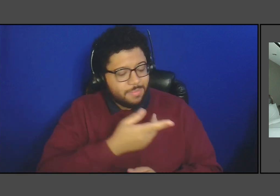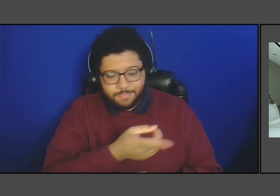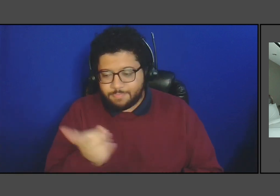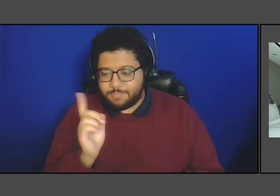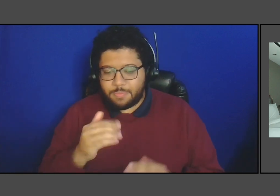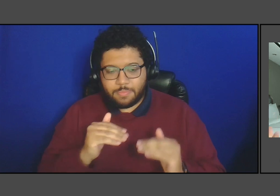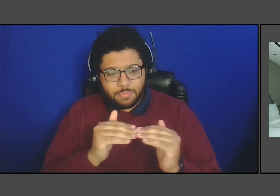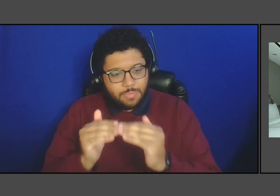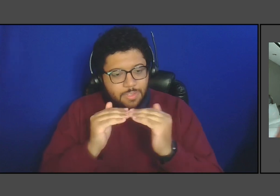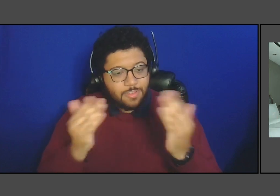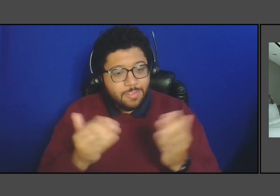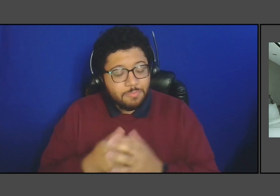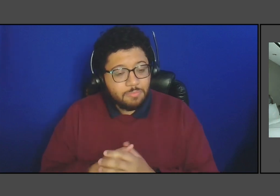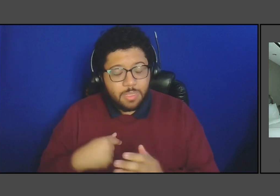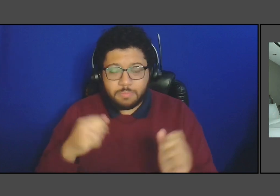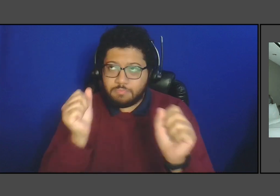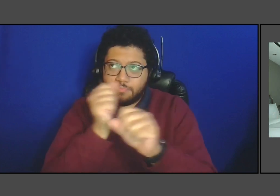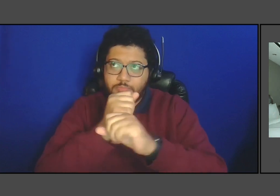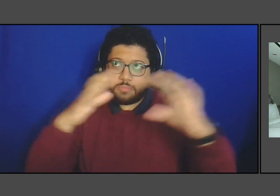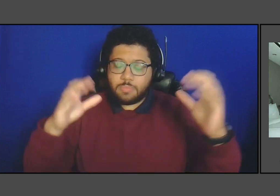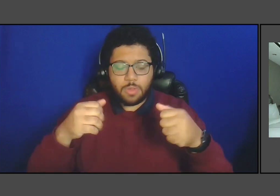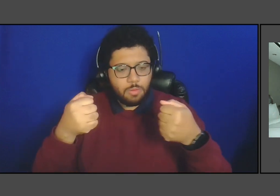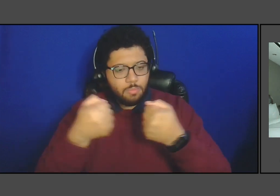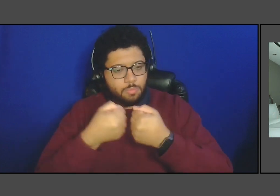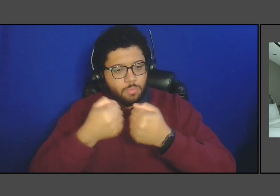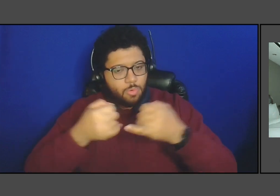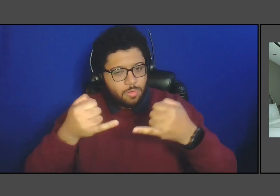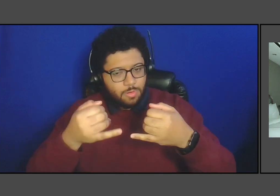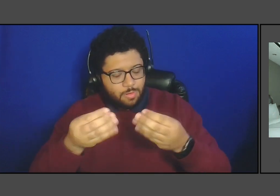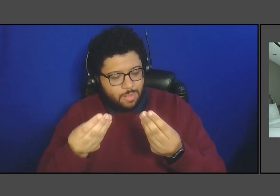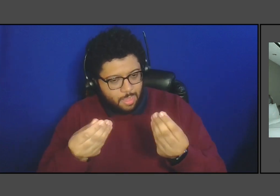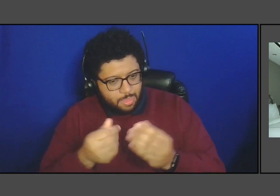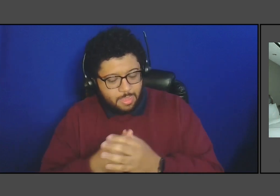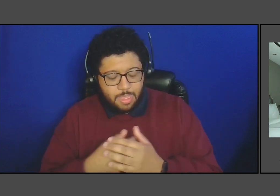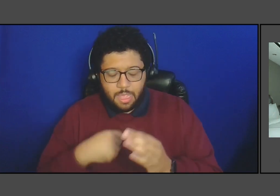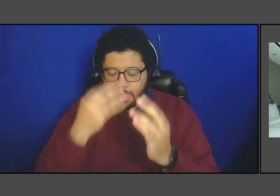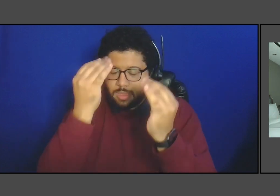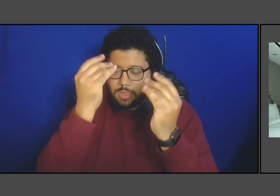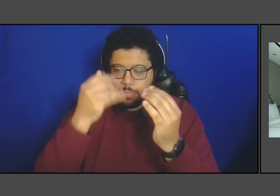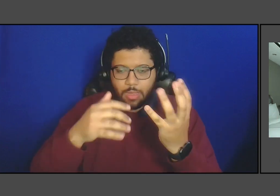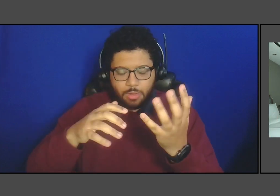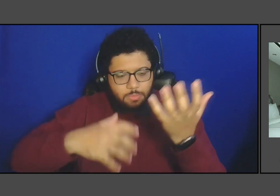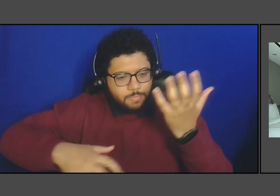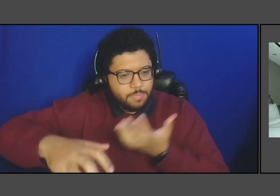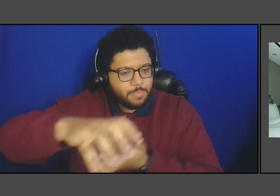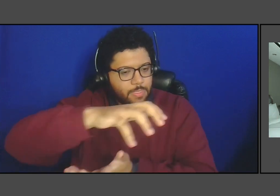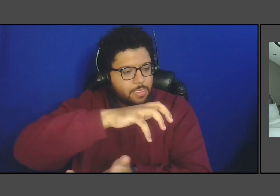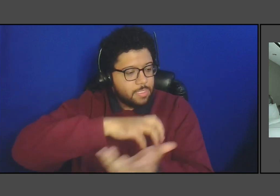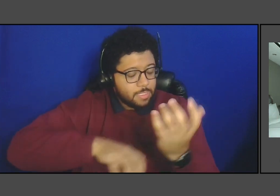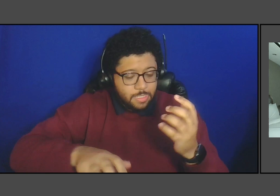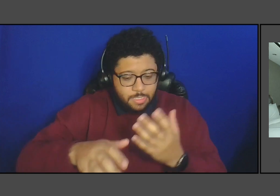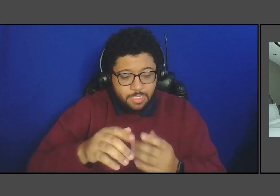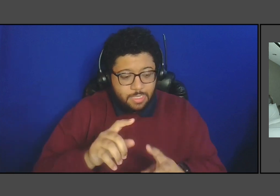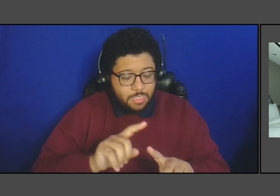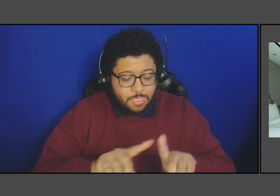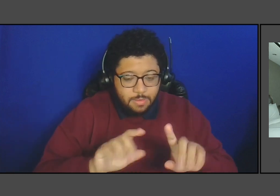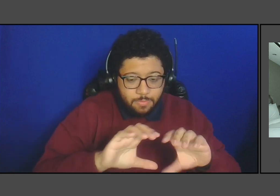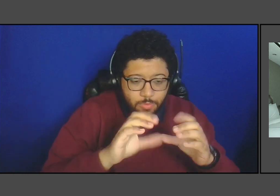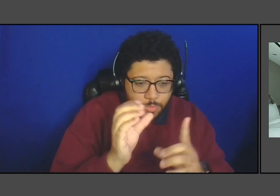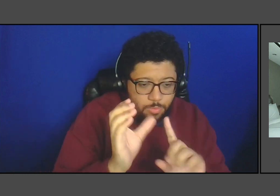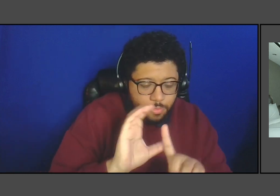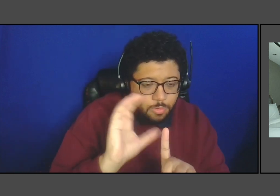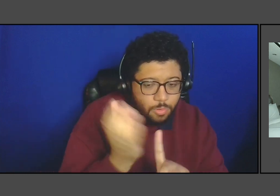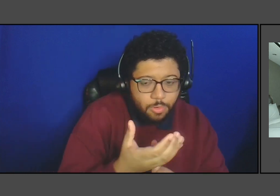borderlands, I think of blending, of mixture, of cultures, of people, of languages, of skin